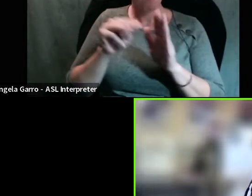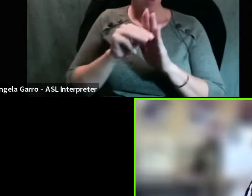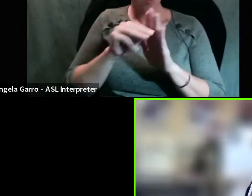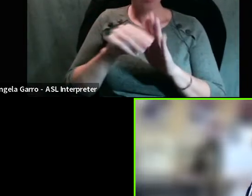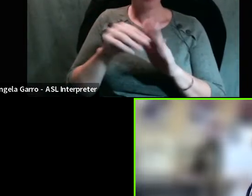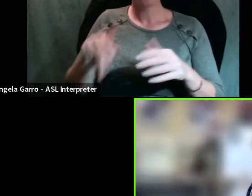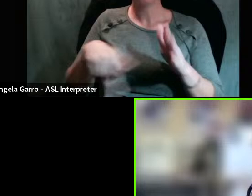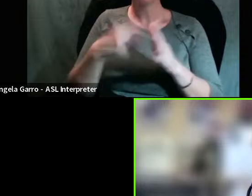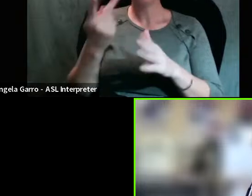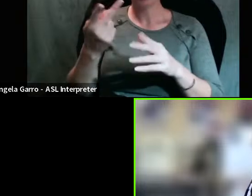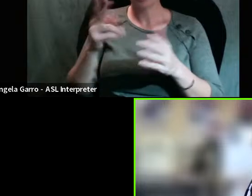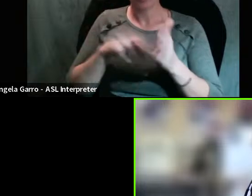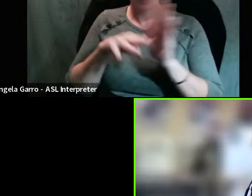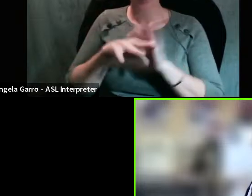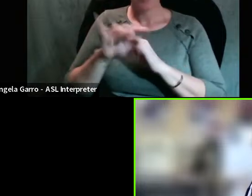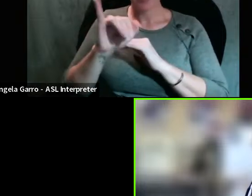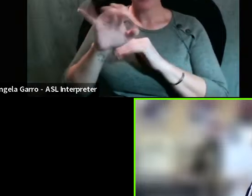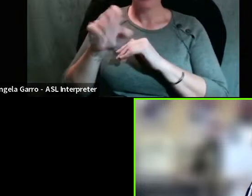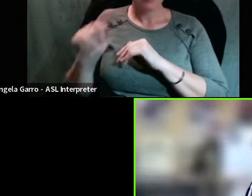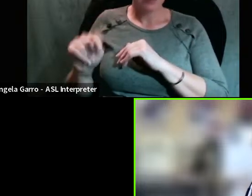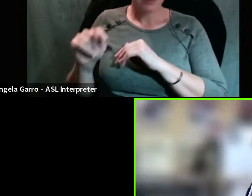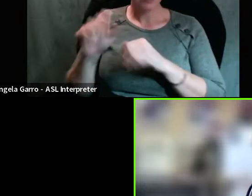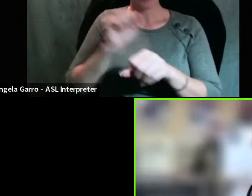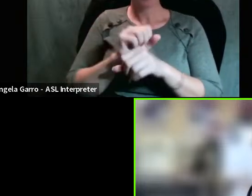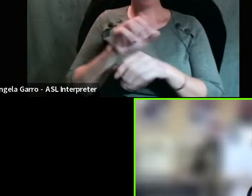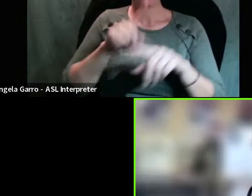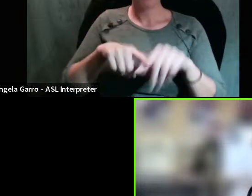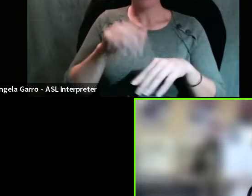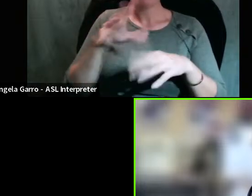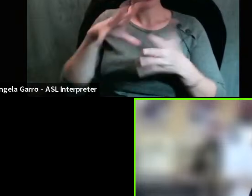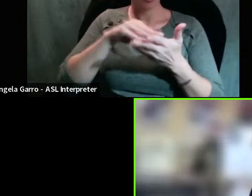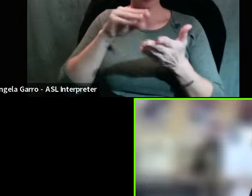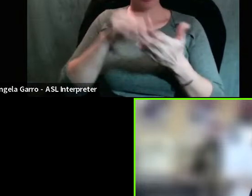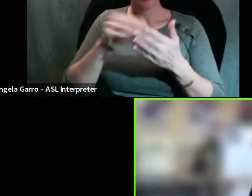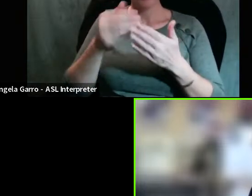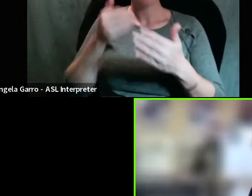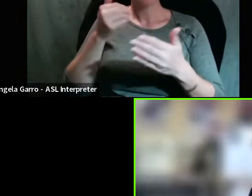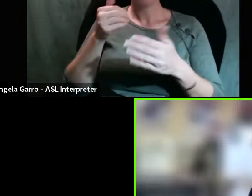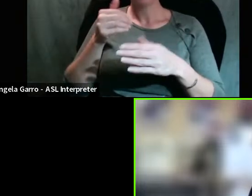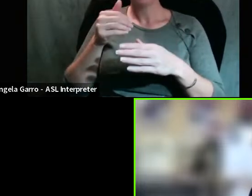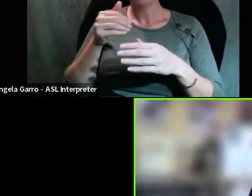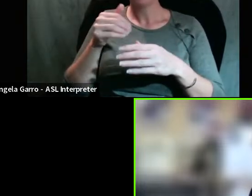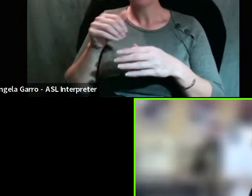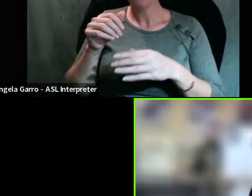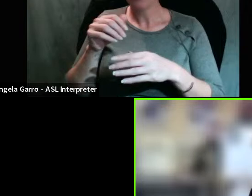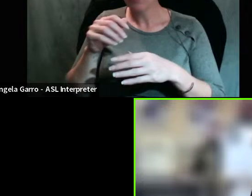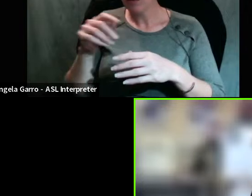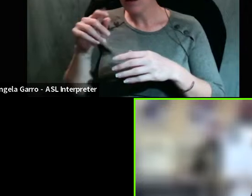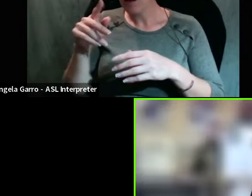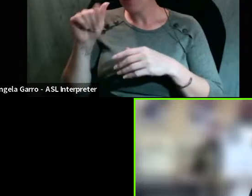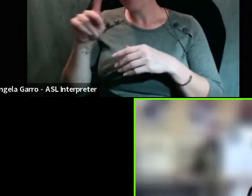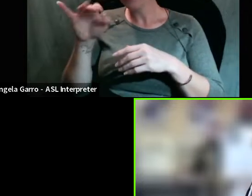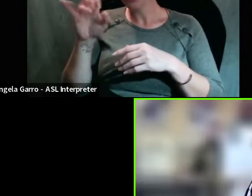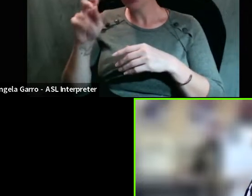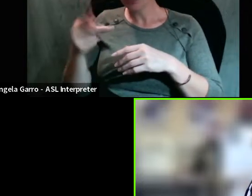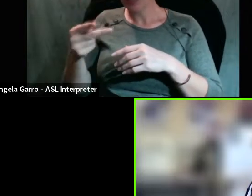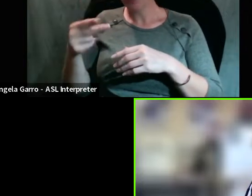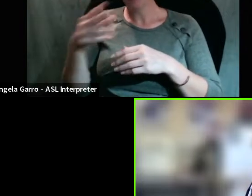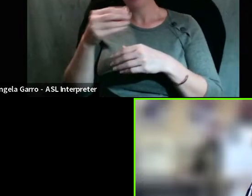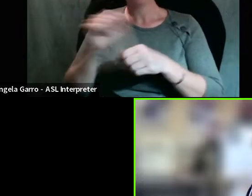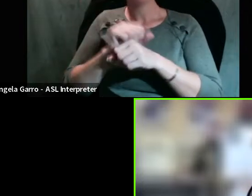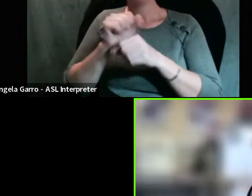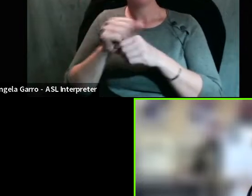co-enrollment, IET, work-based learning, pre-apprenticeship and externships, career pathways with bridge